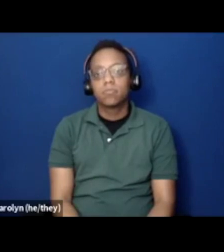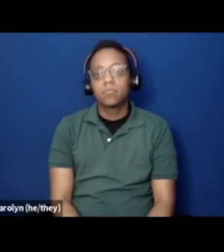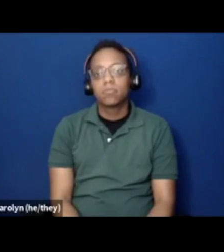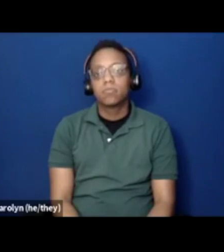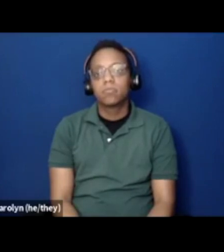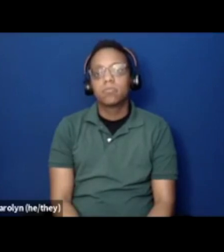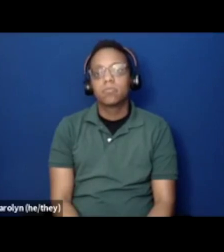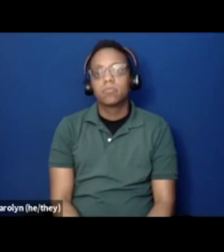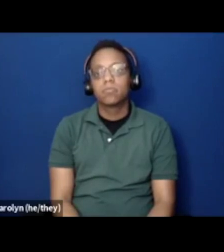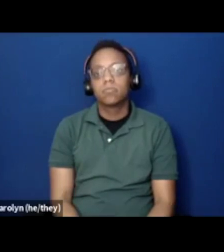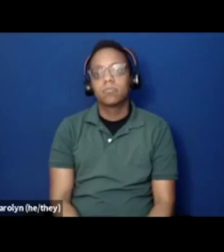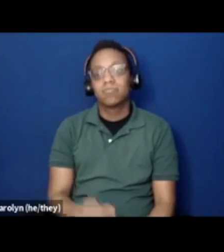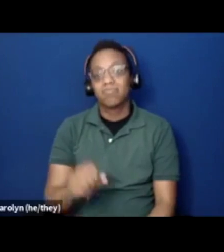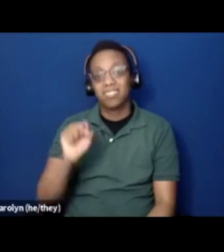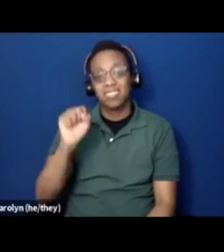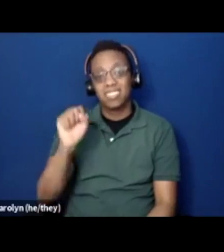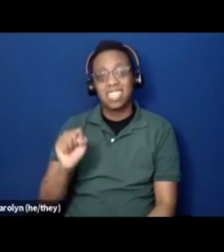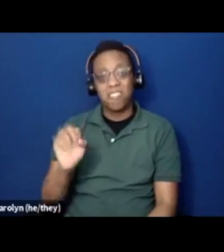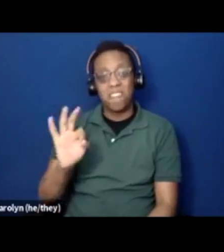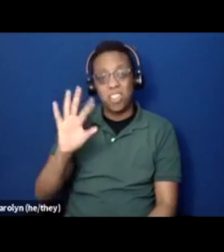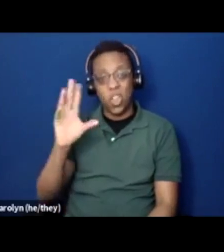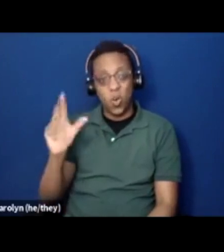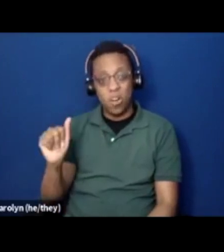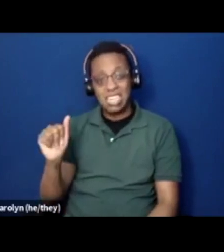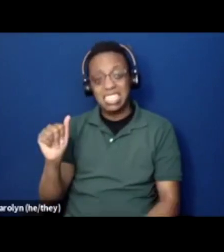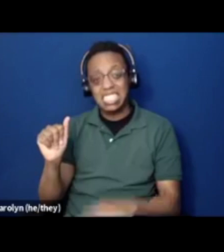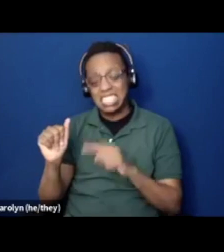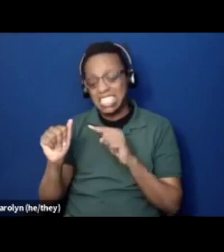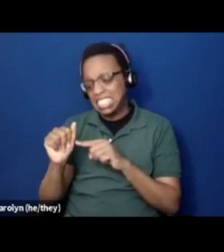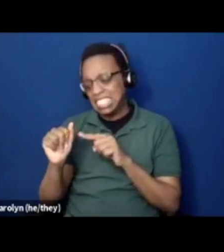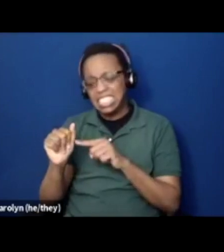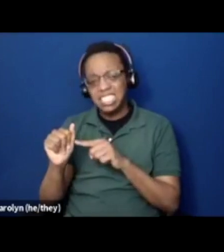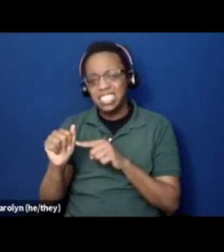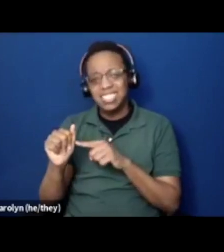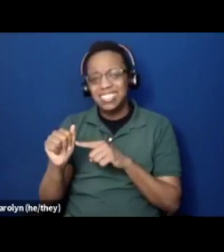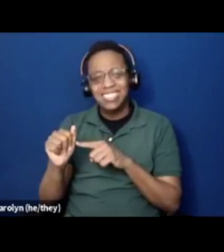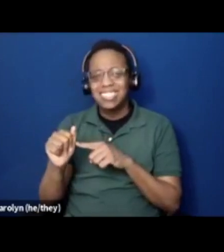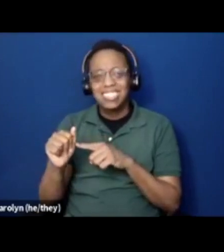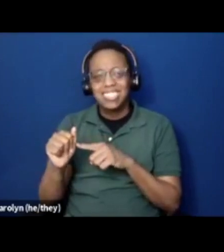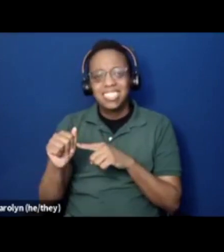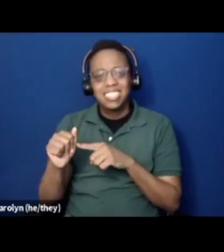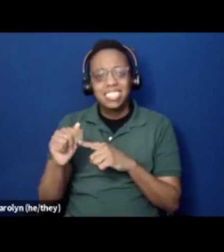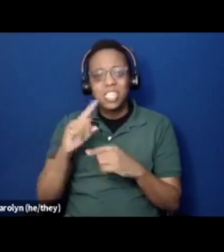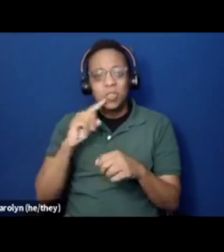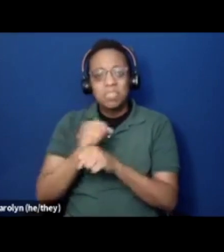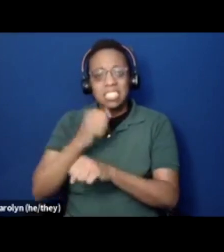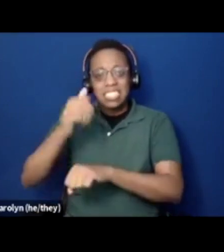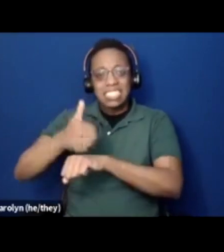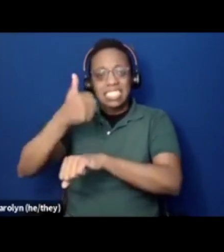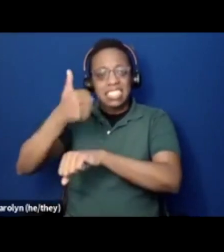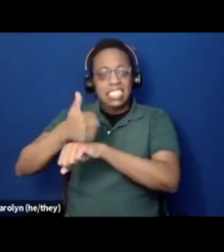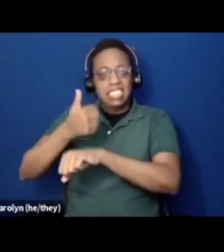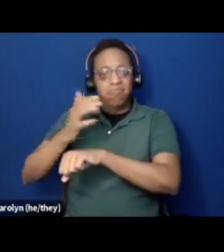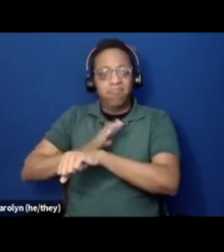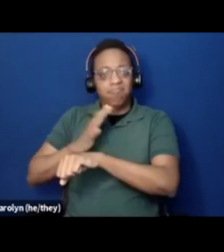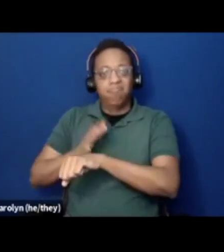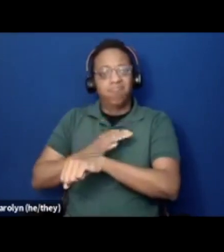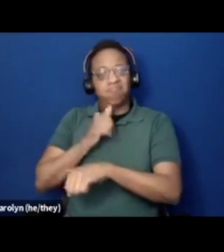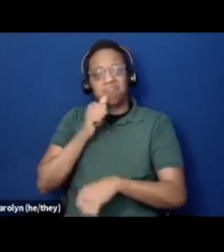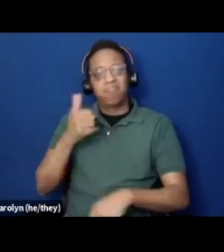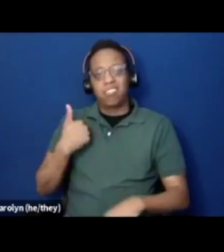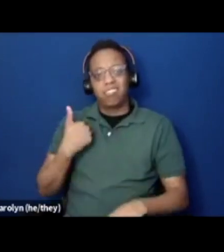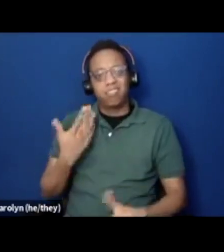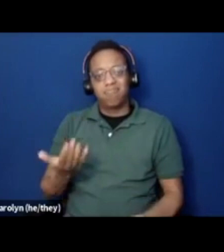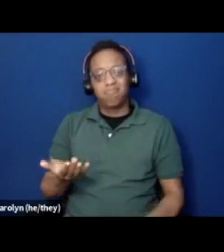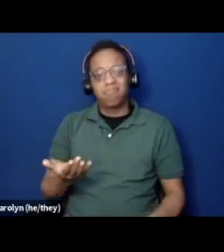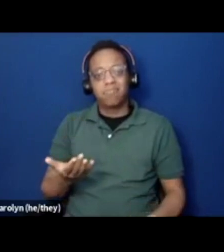I would say not necessarily that we have anything like that right now. I know with TIG, we have